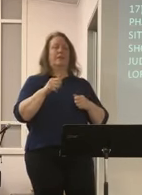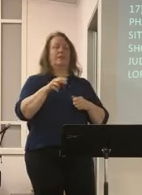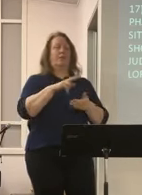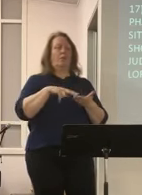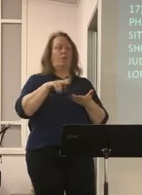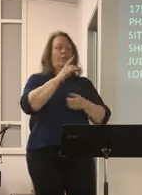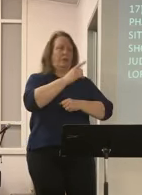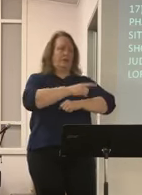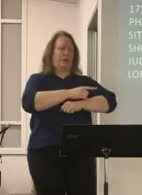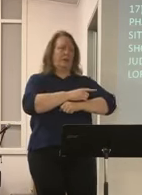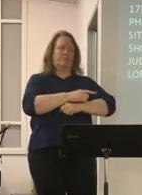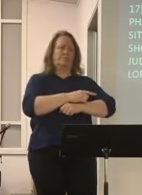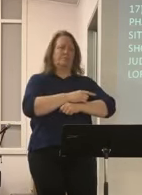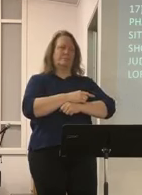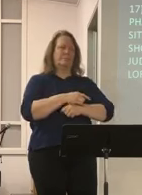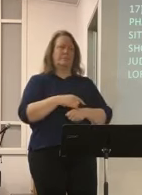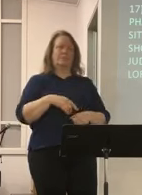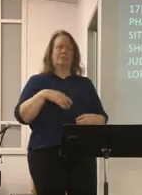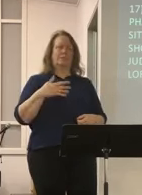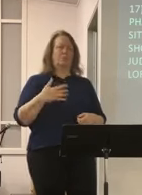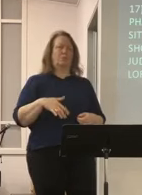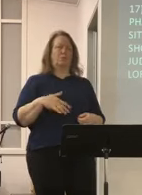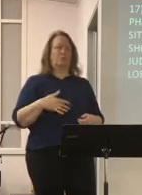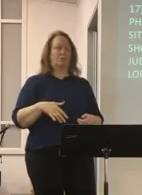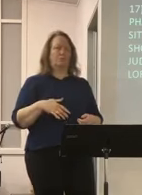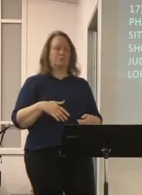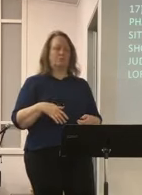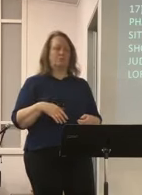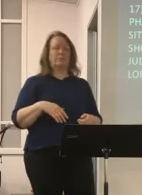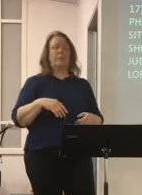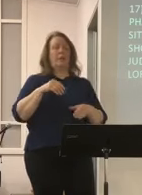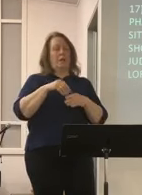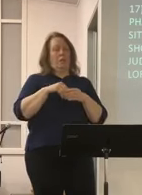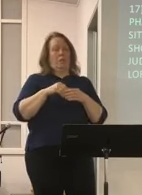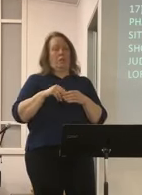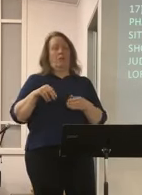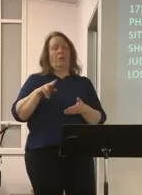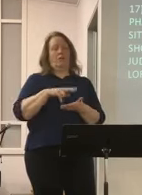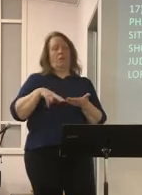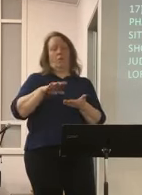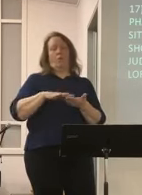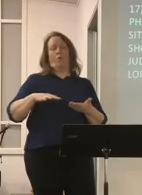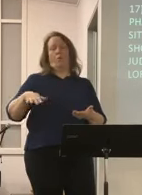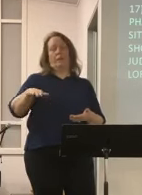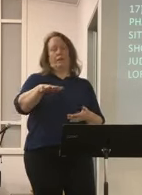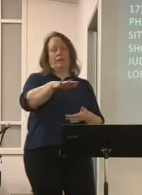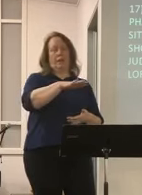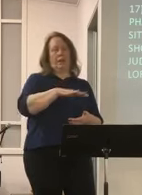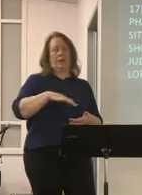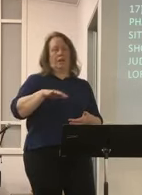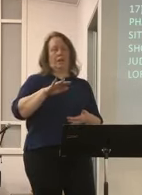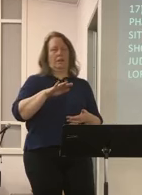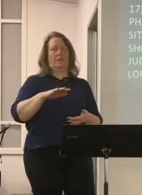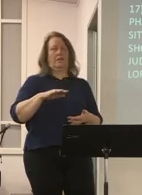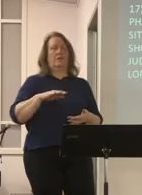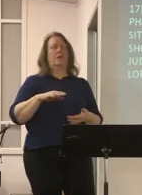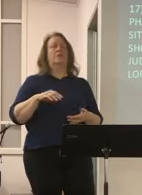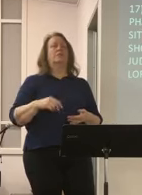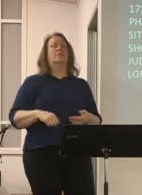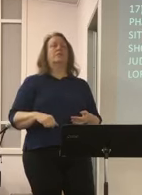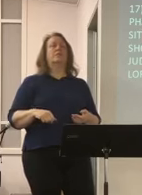Now, isn't that kind of ridiculous? When you're in the Holy Land, when we're in the Holy Land on Sabbath